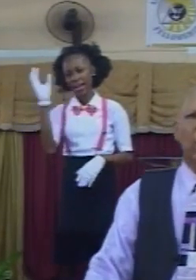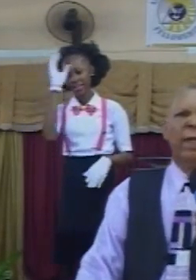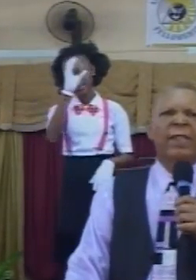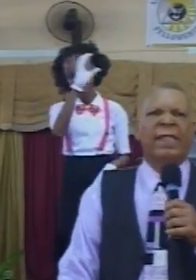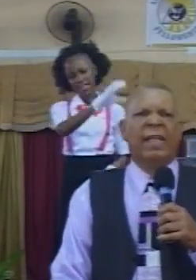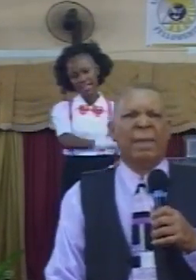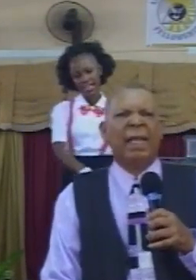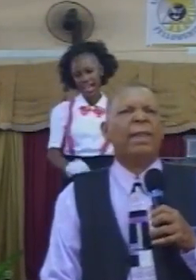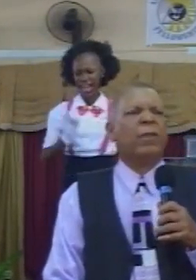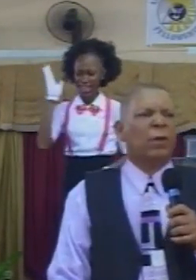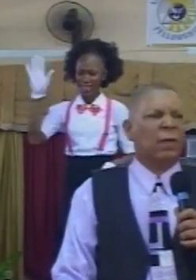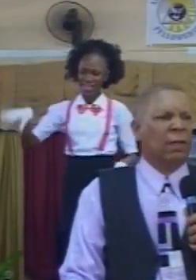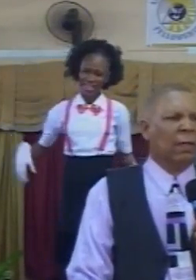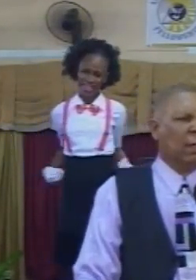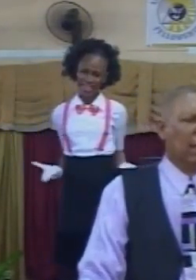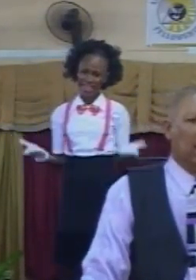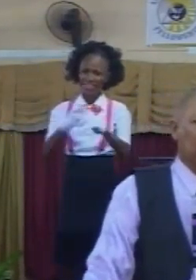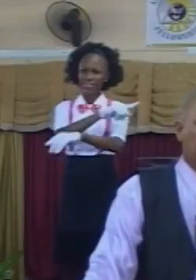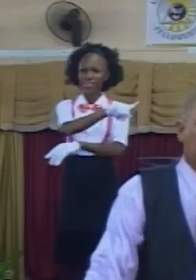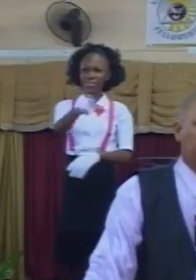You don't have to seek them. I'll give them to you.